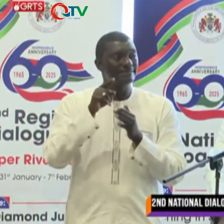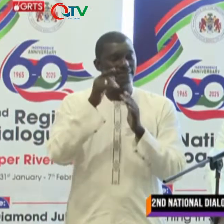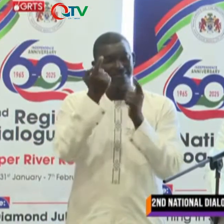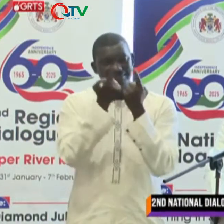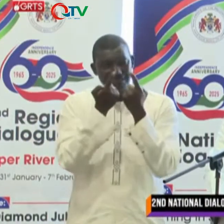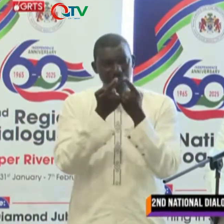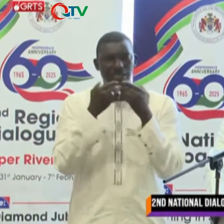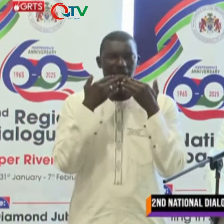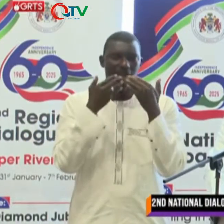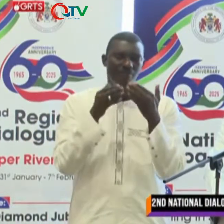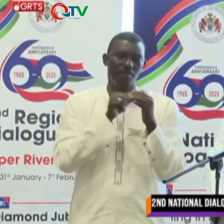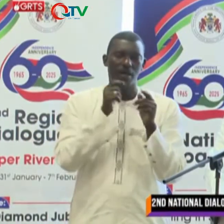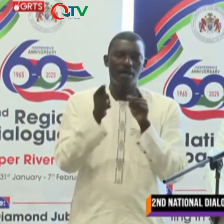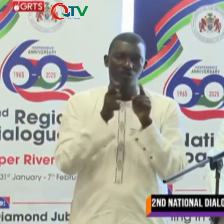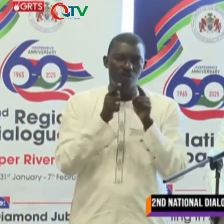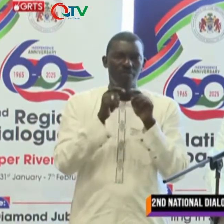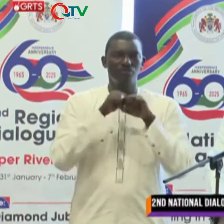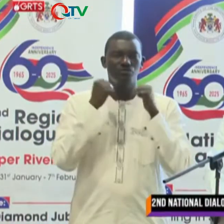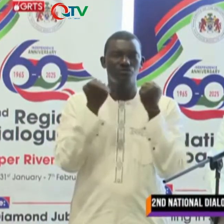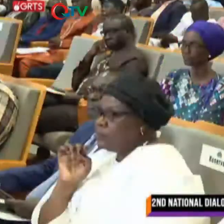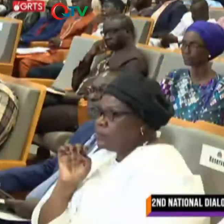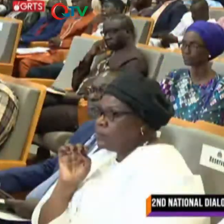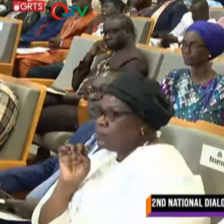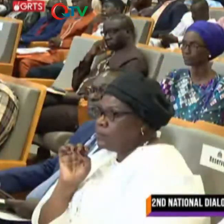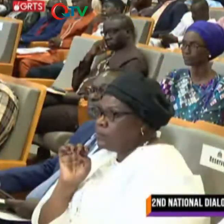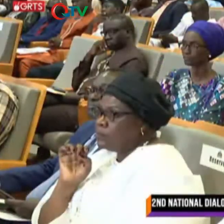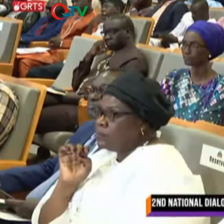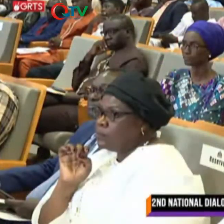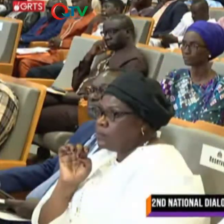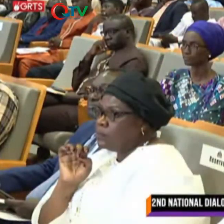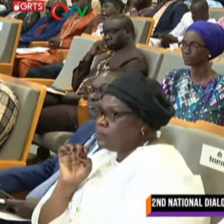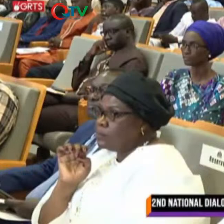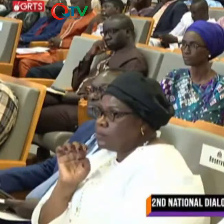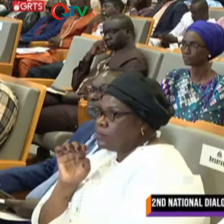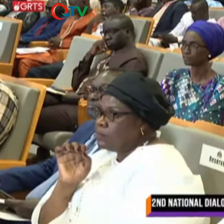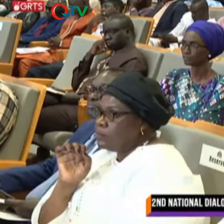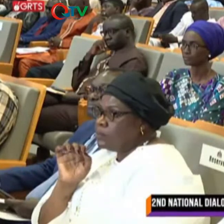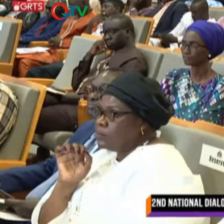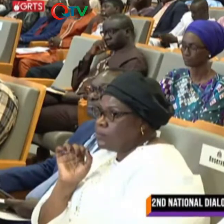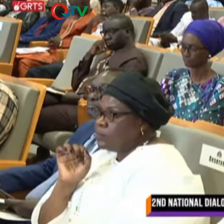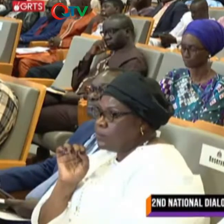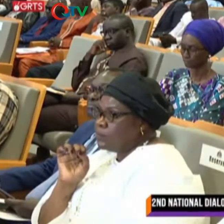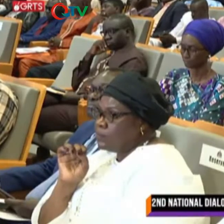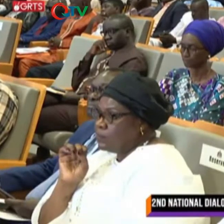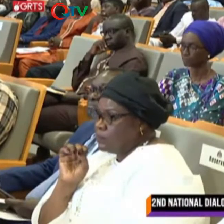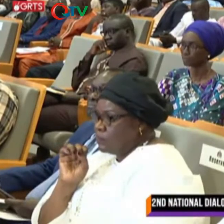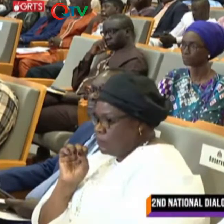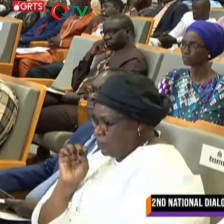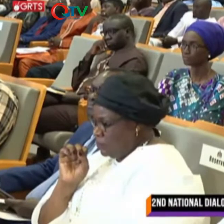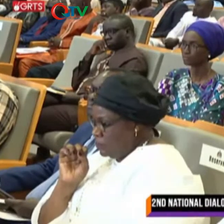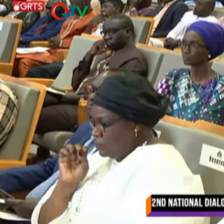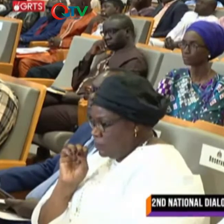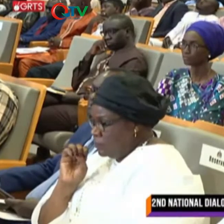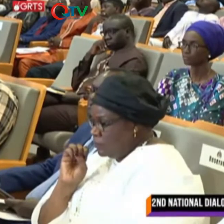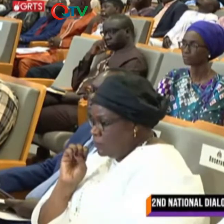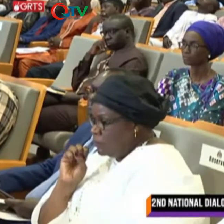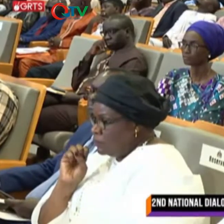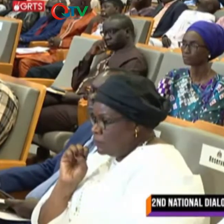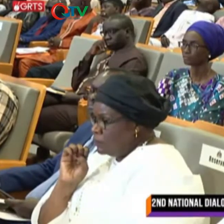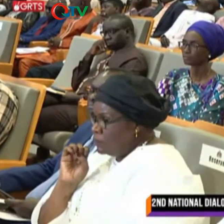characteristics inform and govern social life, which is at the core of our political relevance. Through